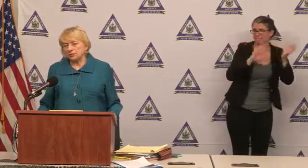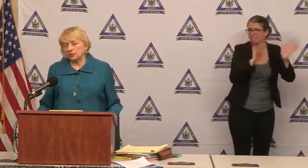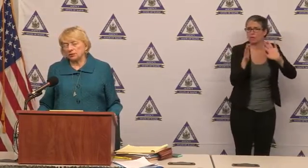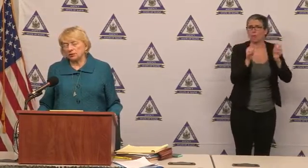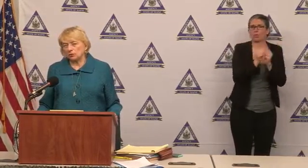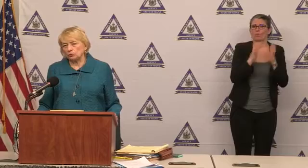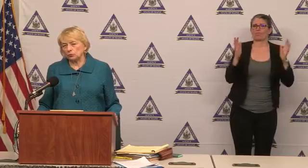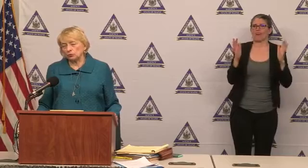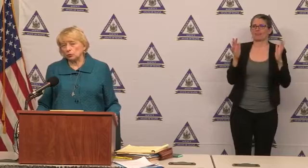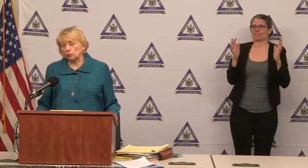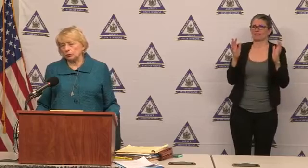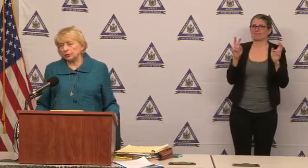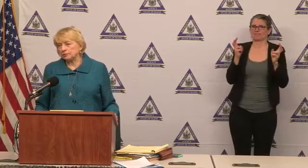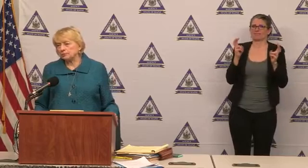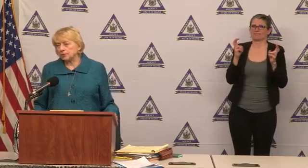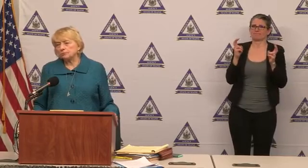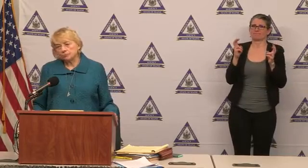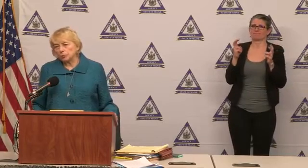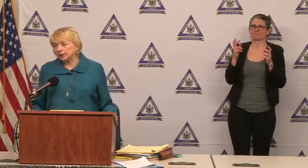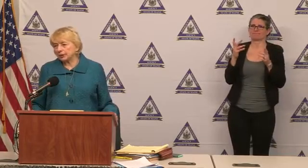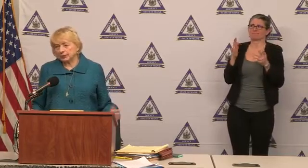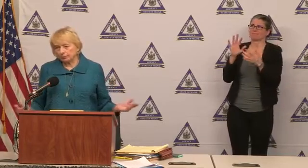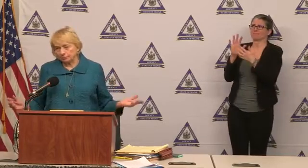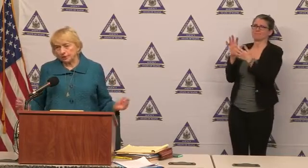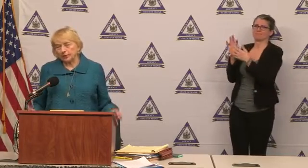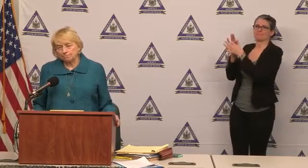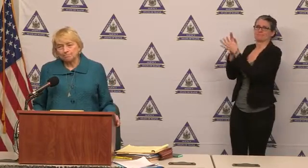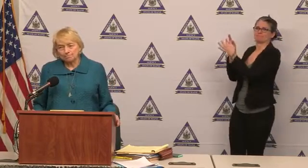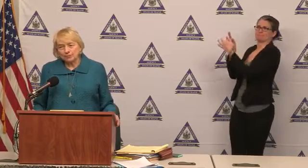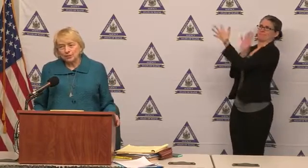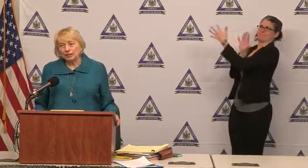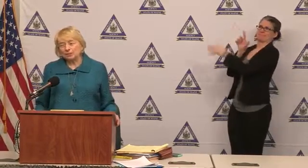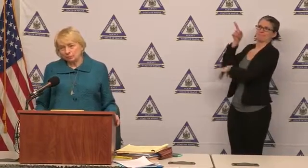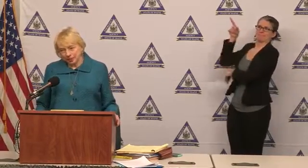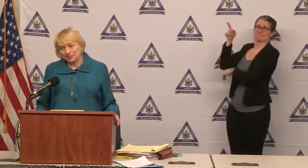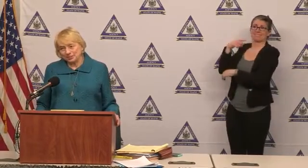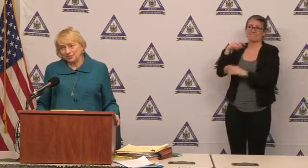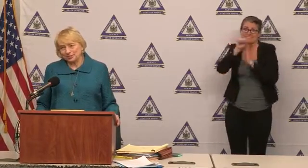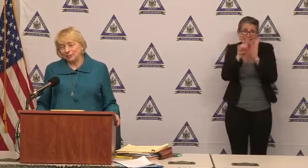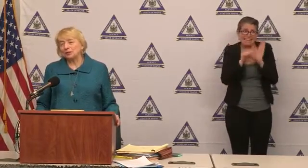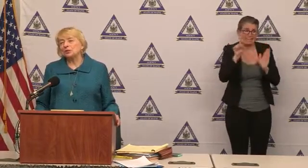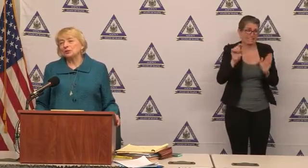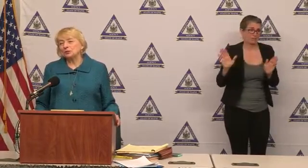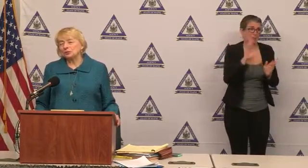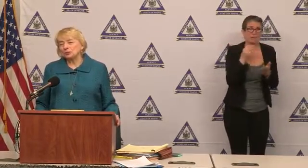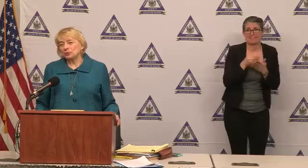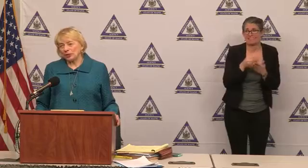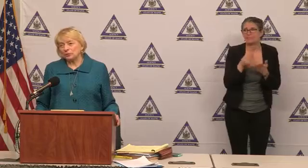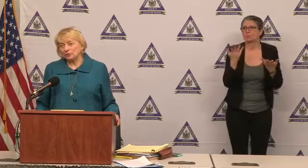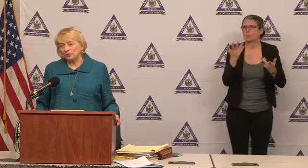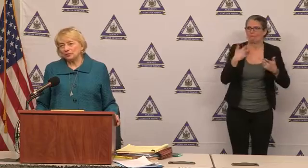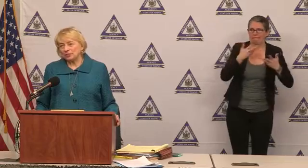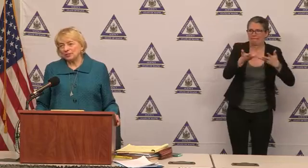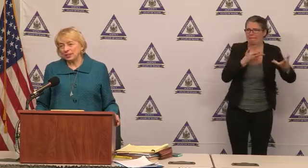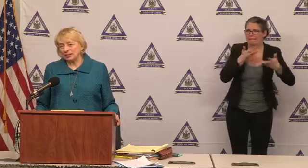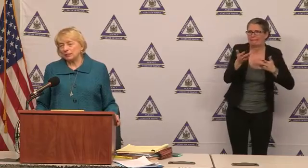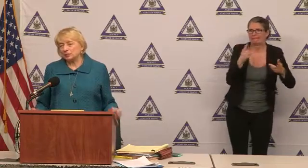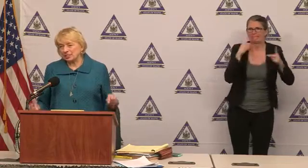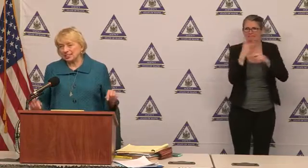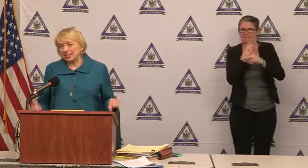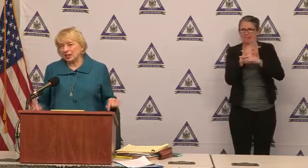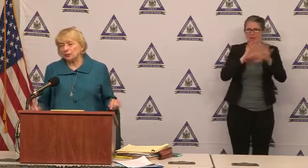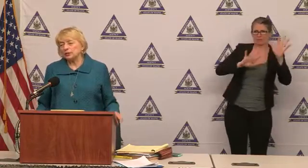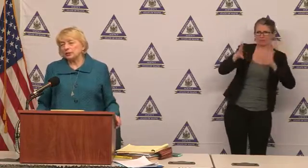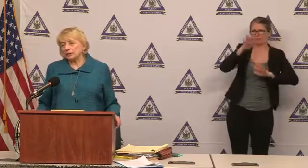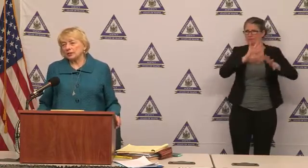finances overly. So we're looking at that. Have not made a decision about the April 15 deadline, which